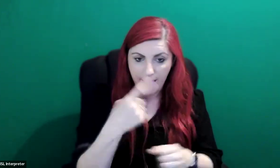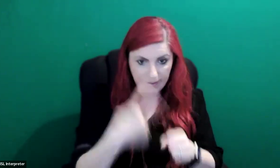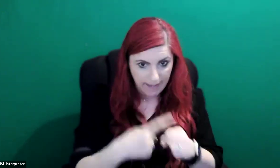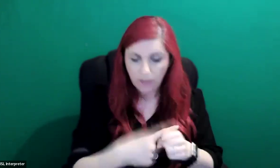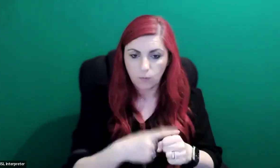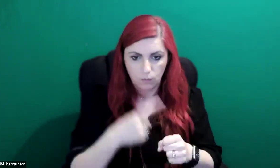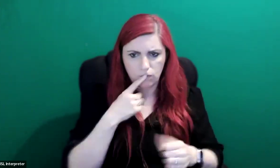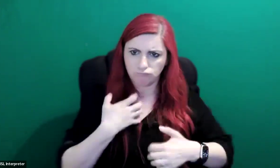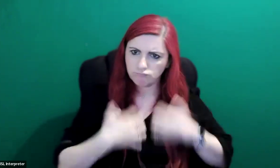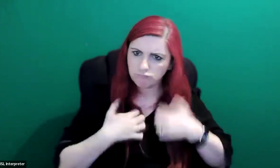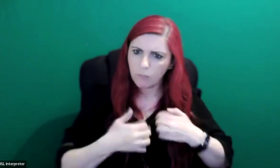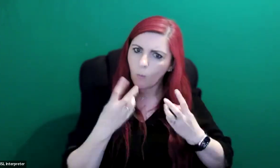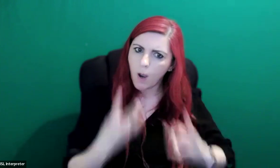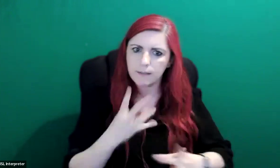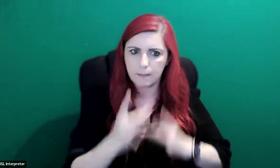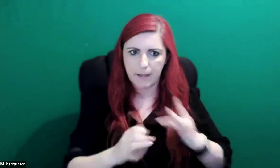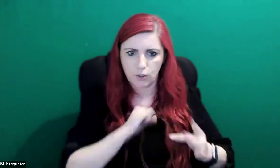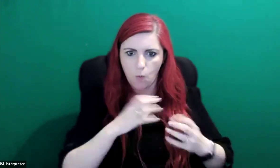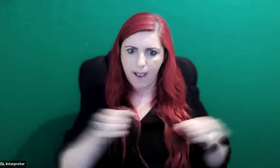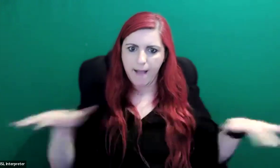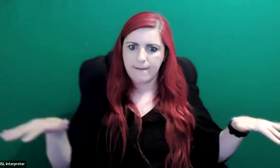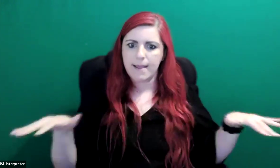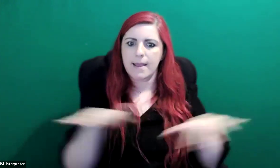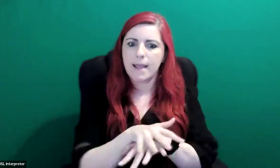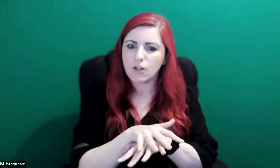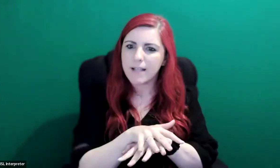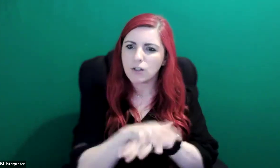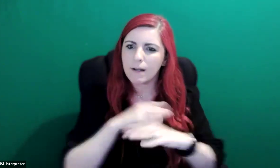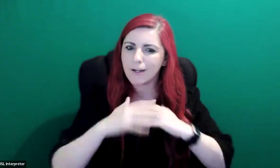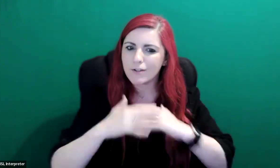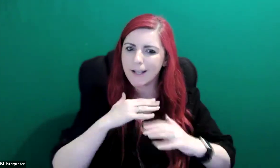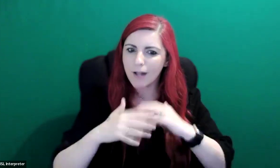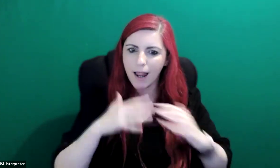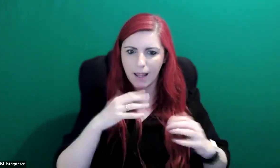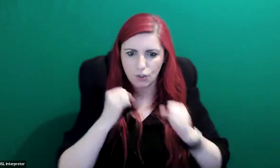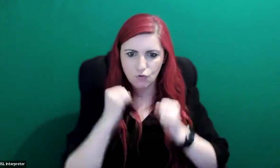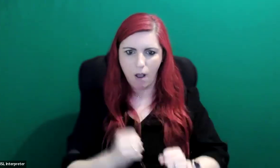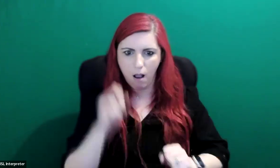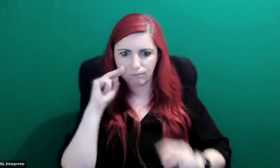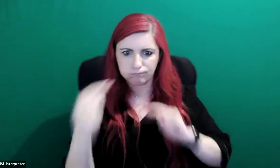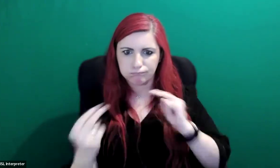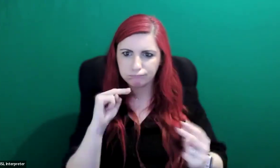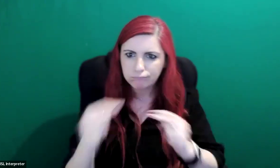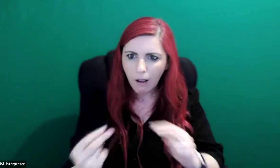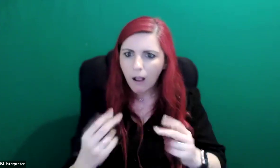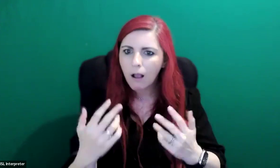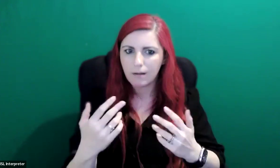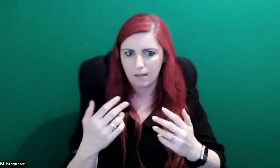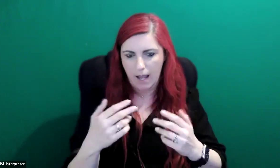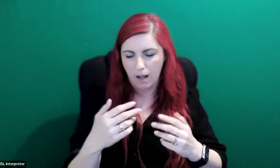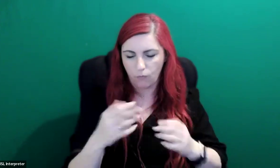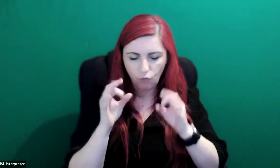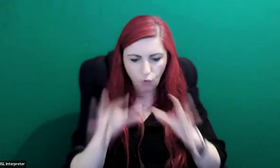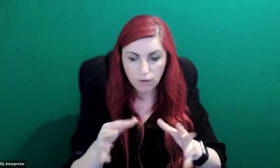sure we have a very strong intersectional lens for all of our reports. And no doubt there are very particular issues related